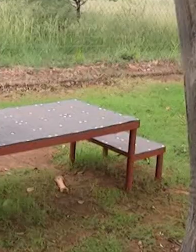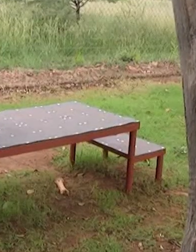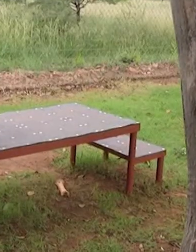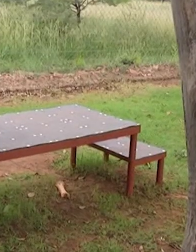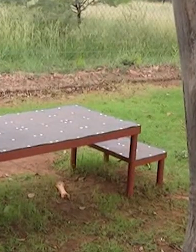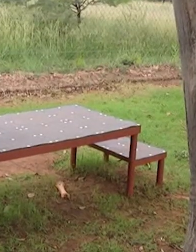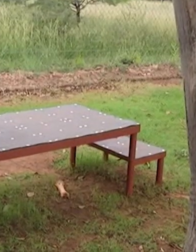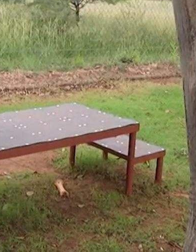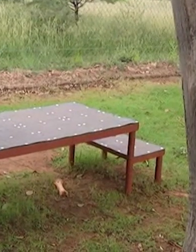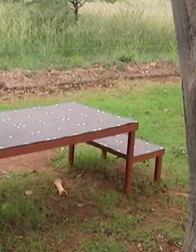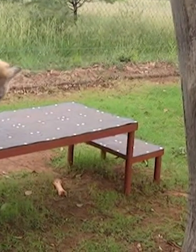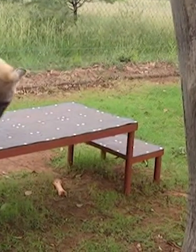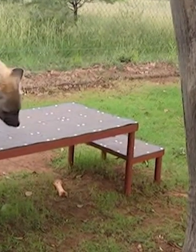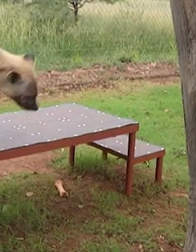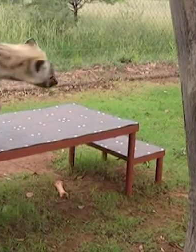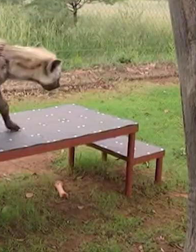Ja.